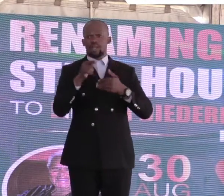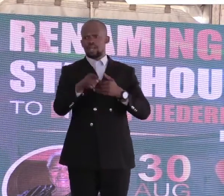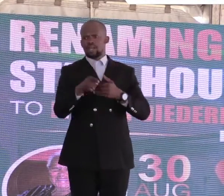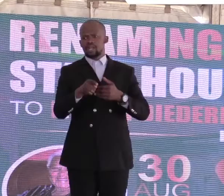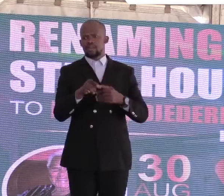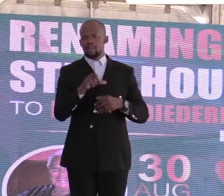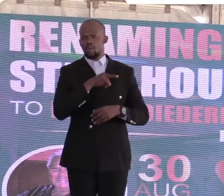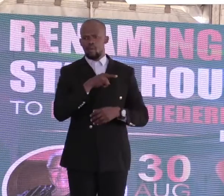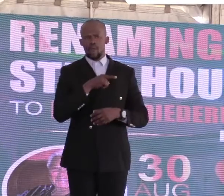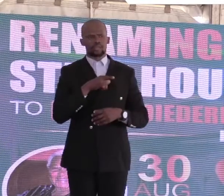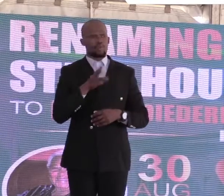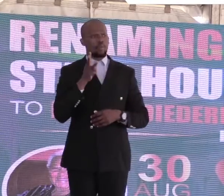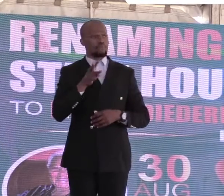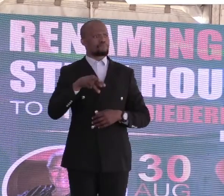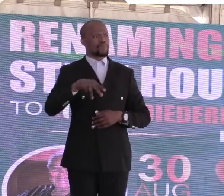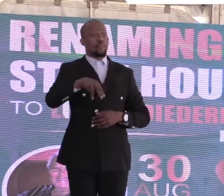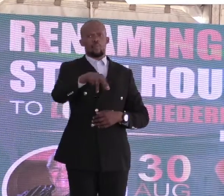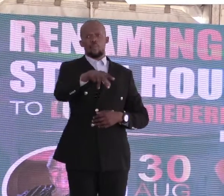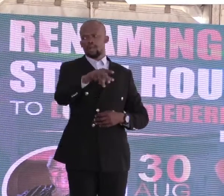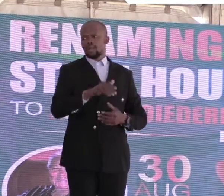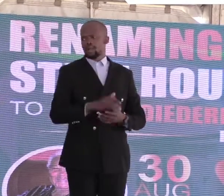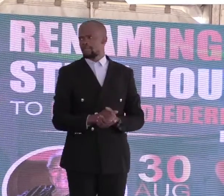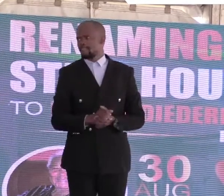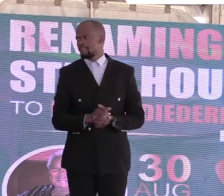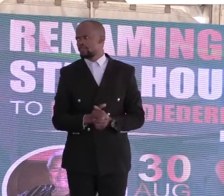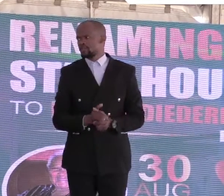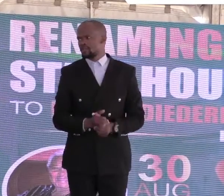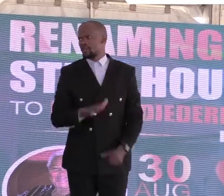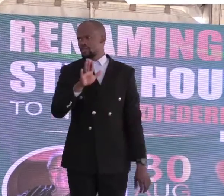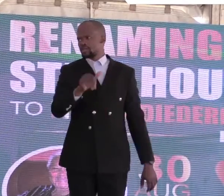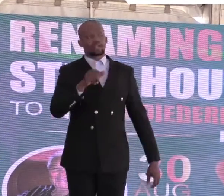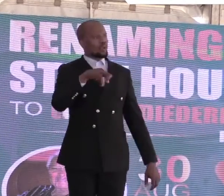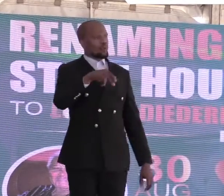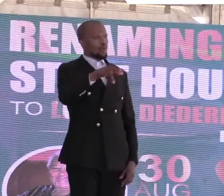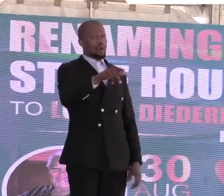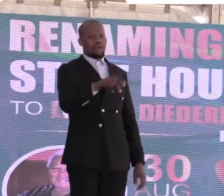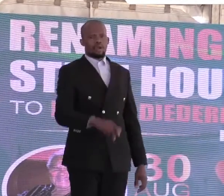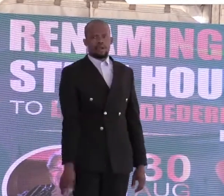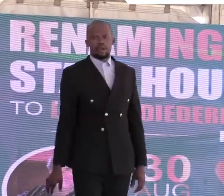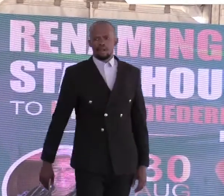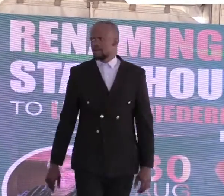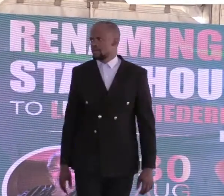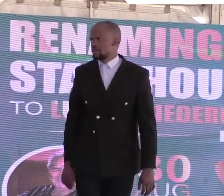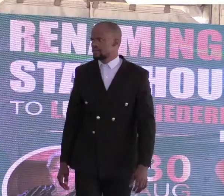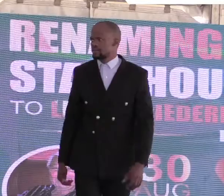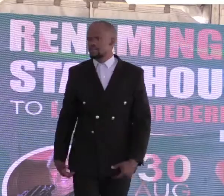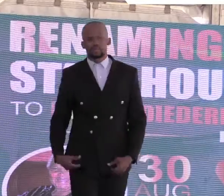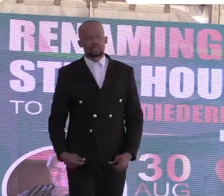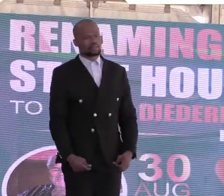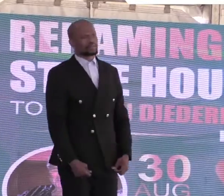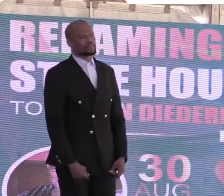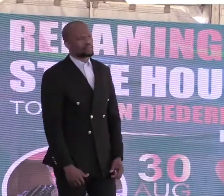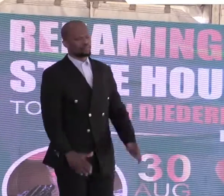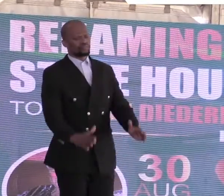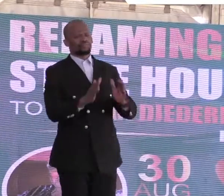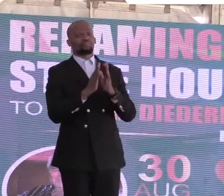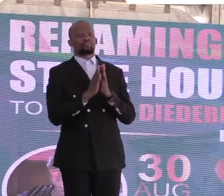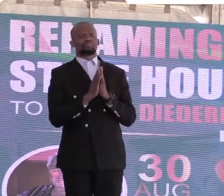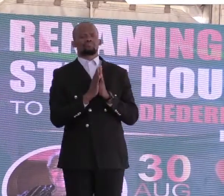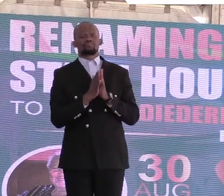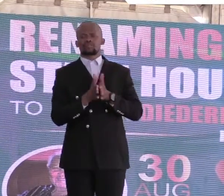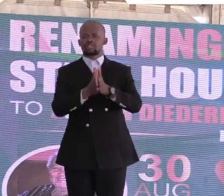we will be taking a walk. Let's take a walk. Oh, Madanatu. Mantaleke, Gokukhulu